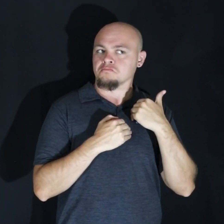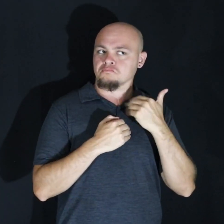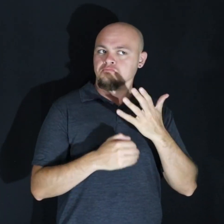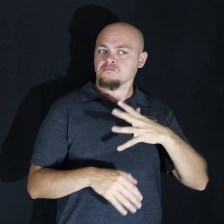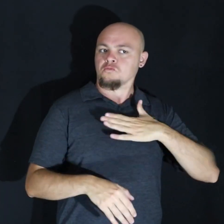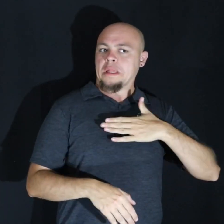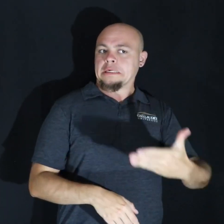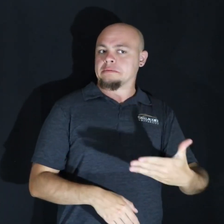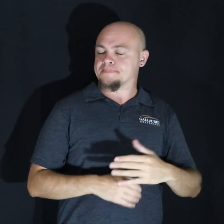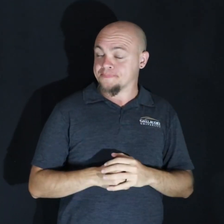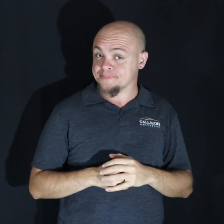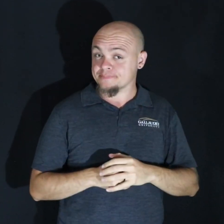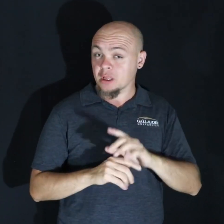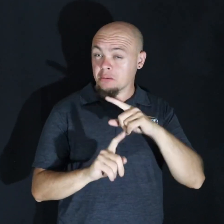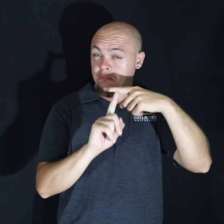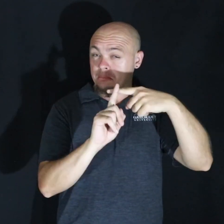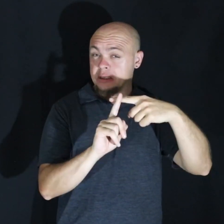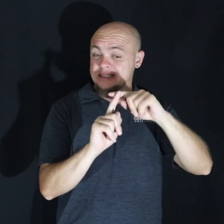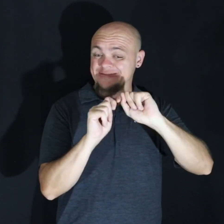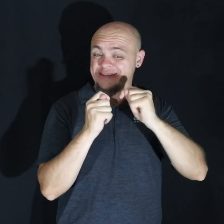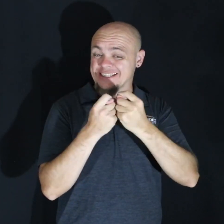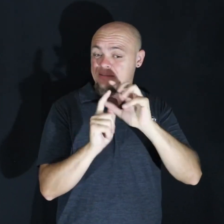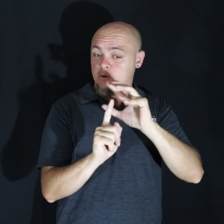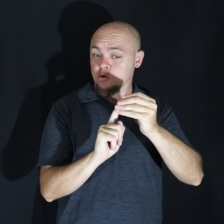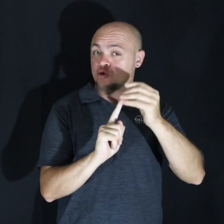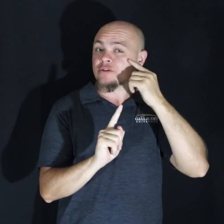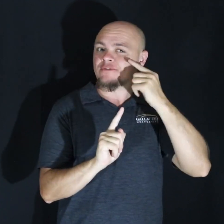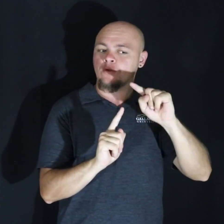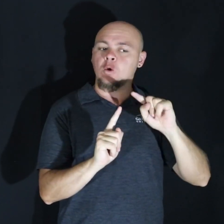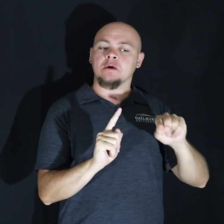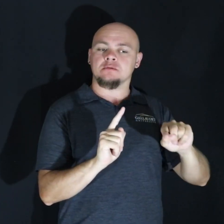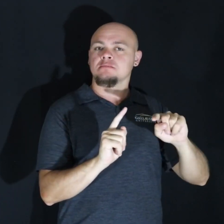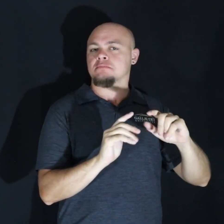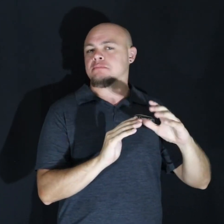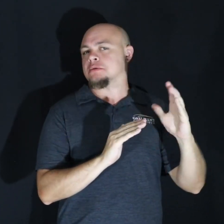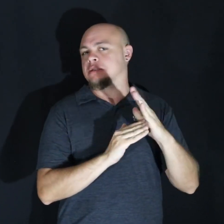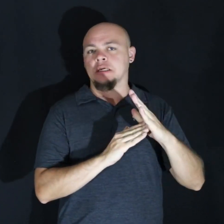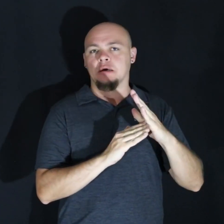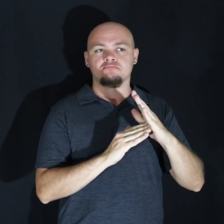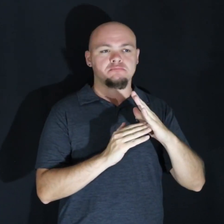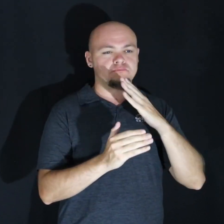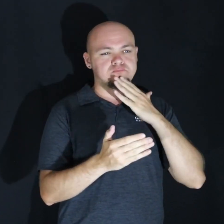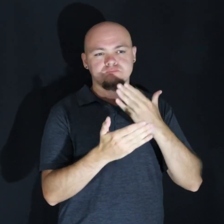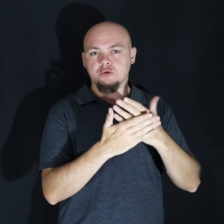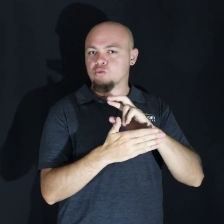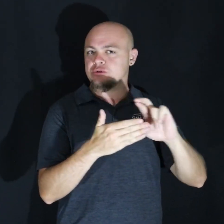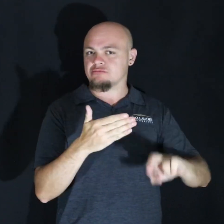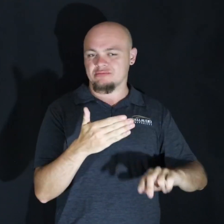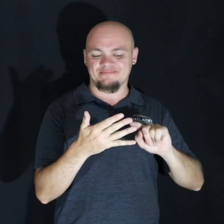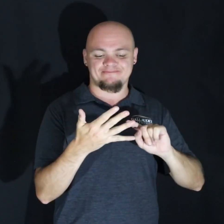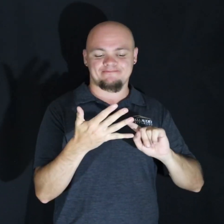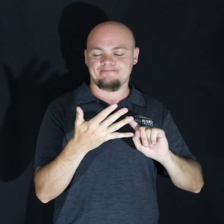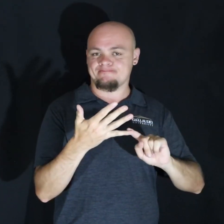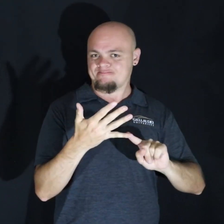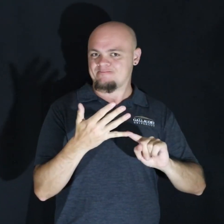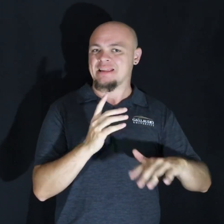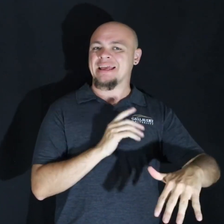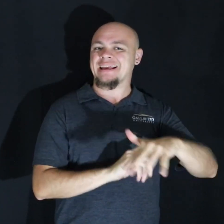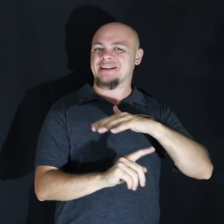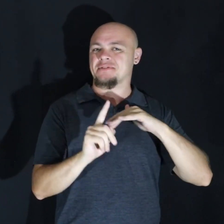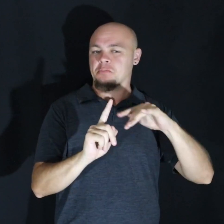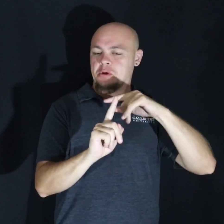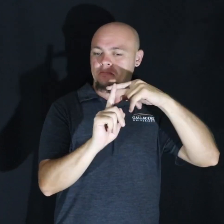Positive team culture is critical to peak performance. Number 5 is an environment with